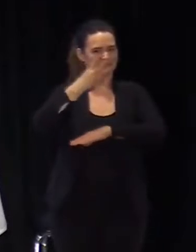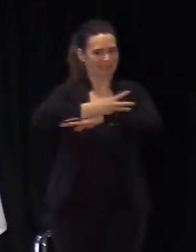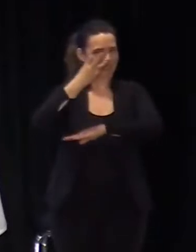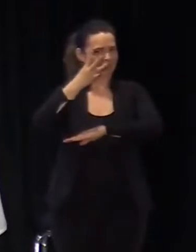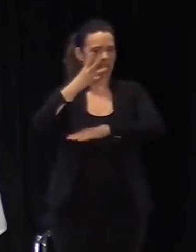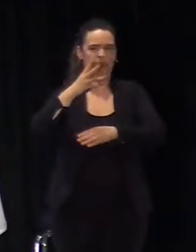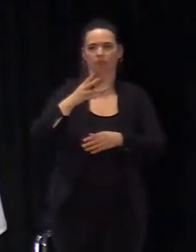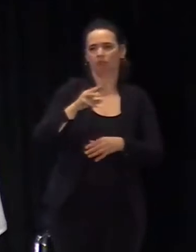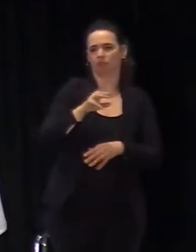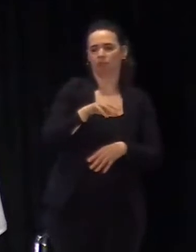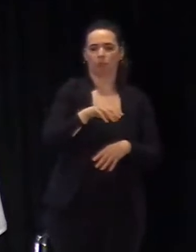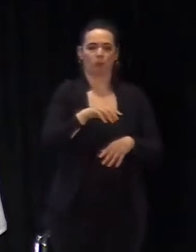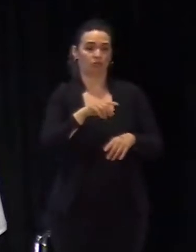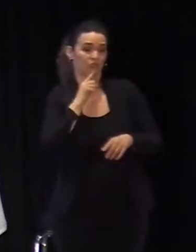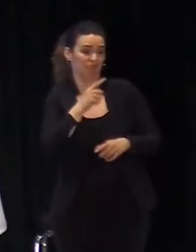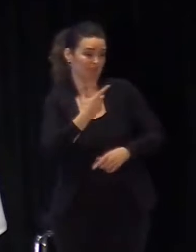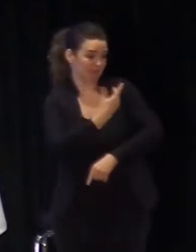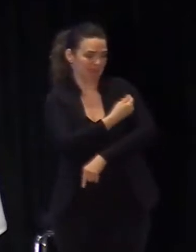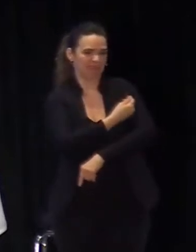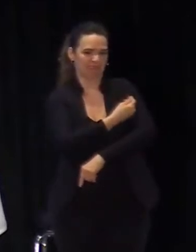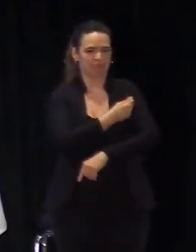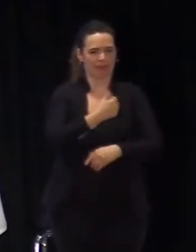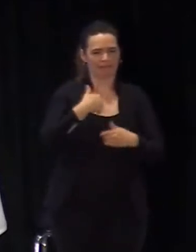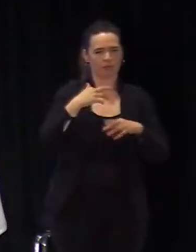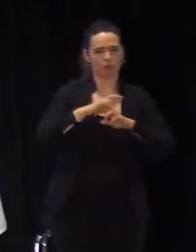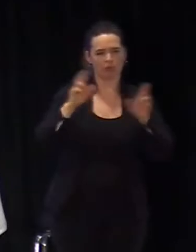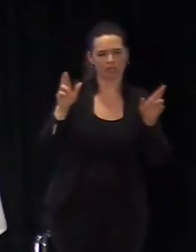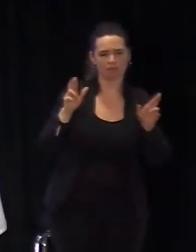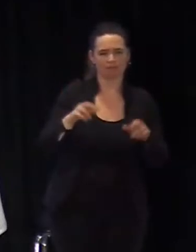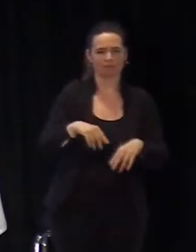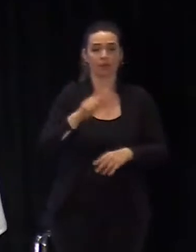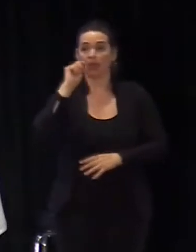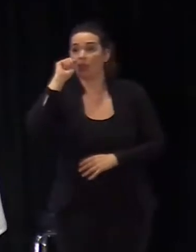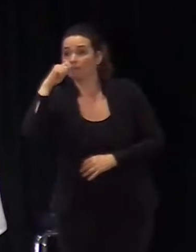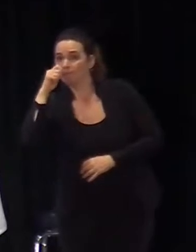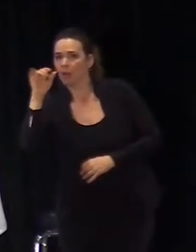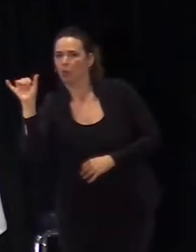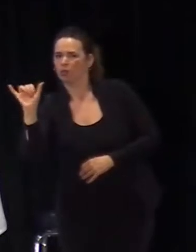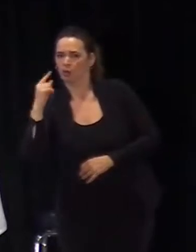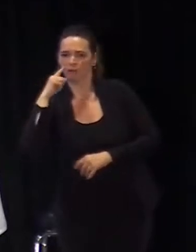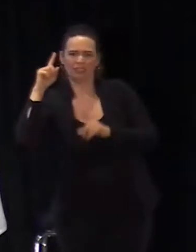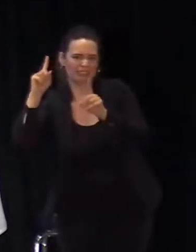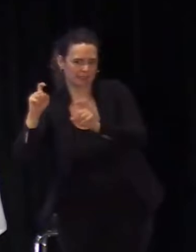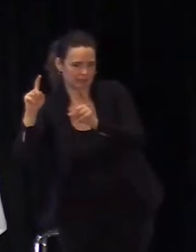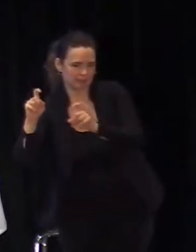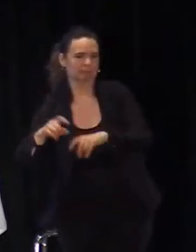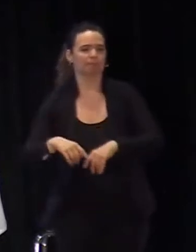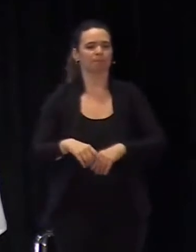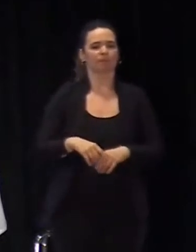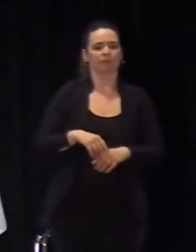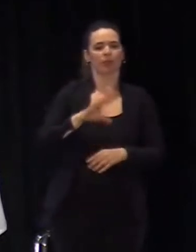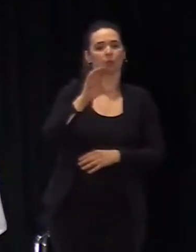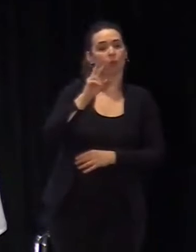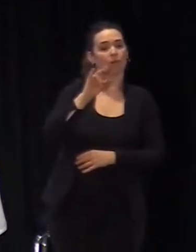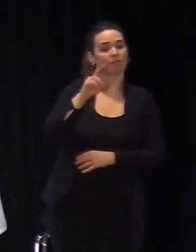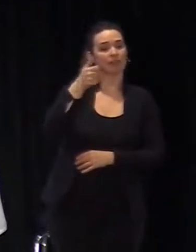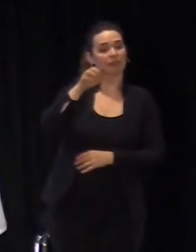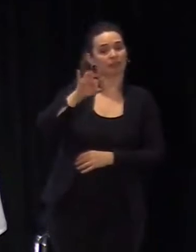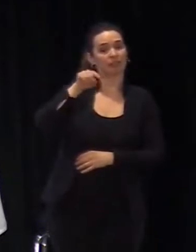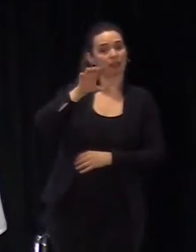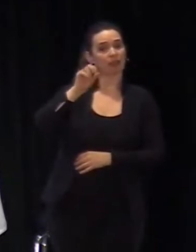that because it doesn't make sense to pay four or six people to work a site if there's nobody scheduling